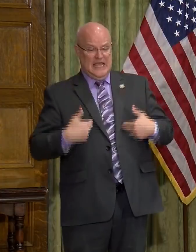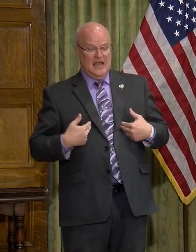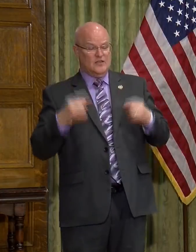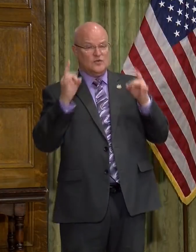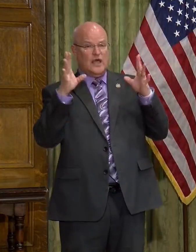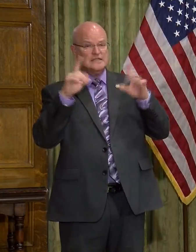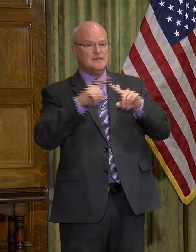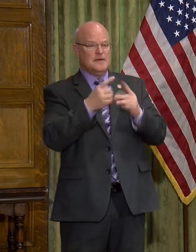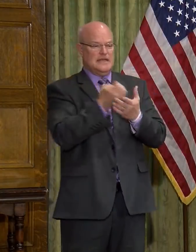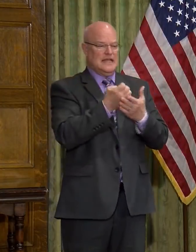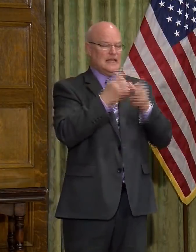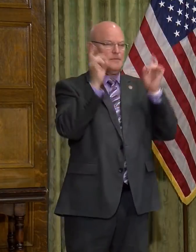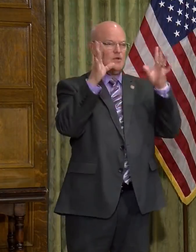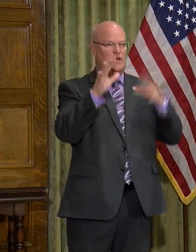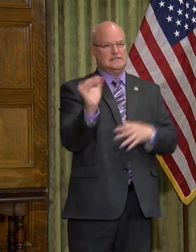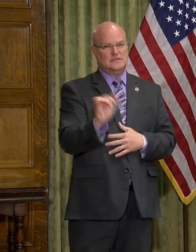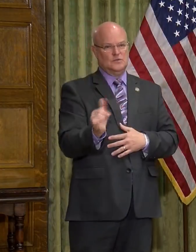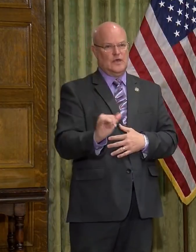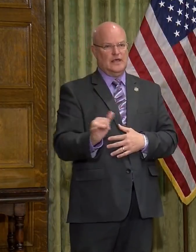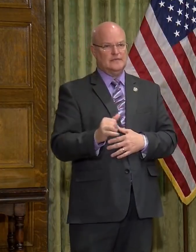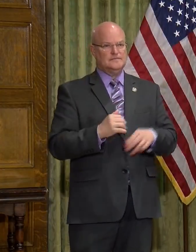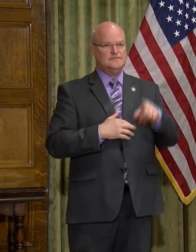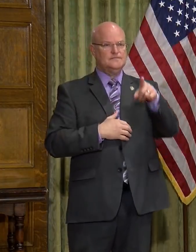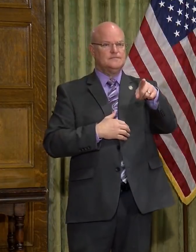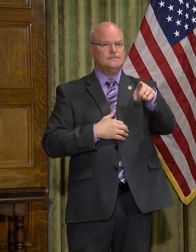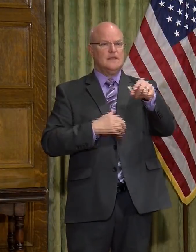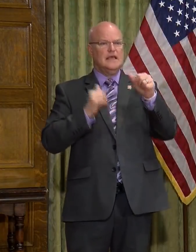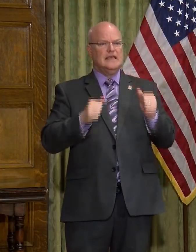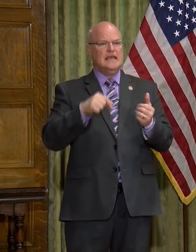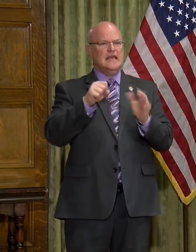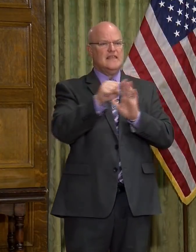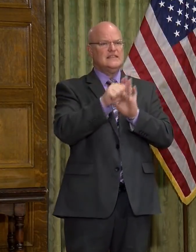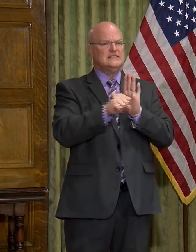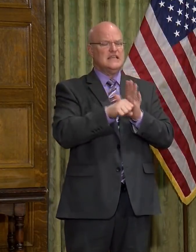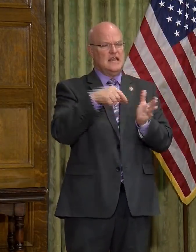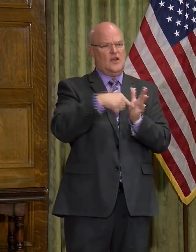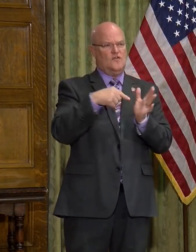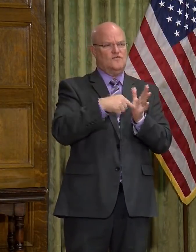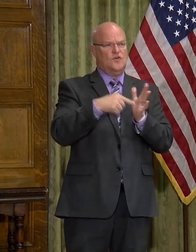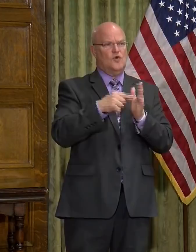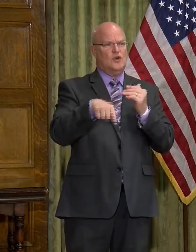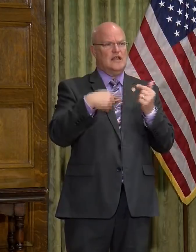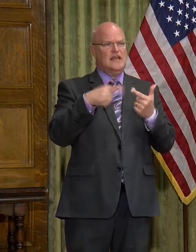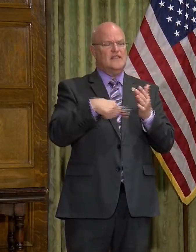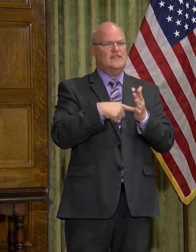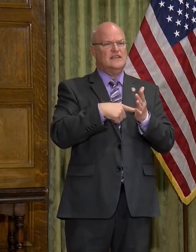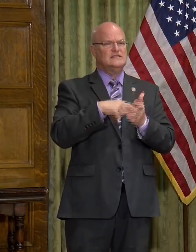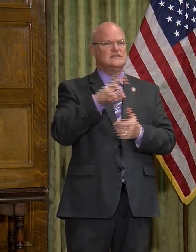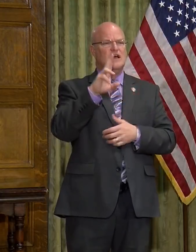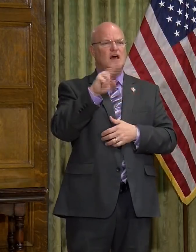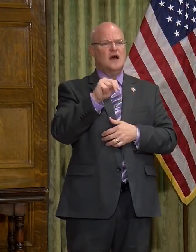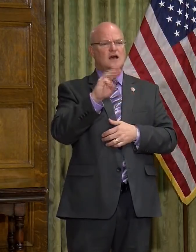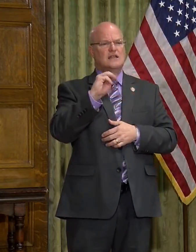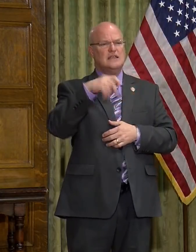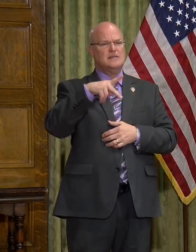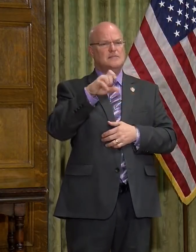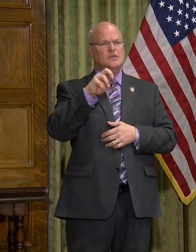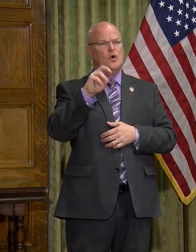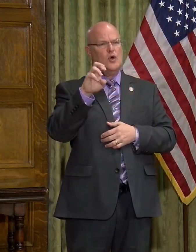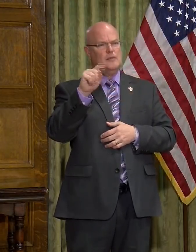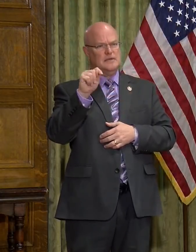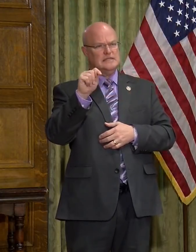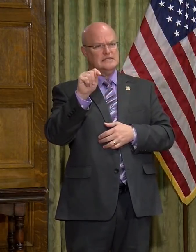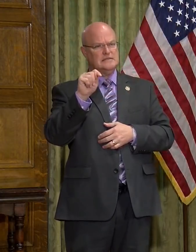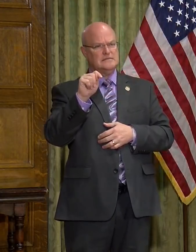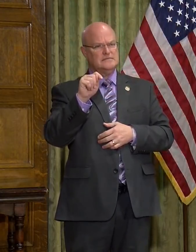but an economic crisis. Can the state afford all of this unemployment, or at least at the rate it's going?